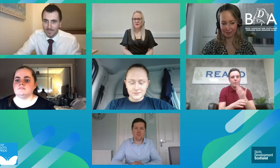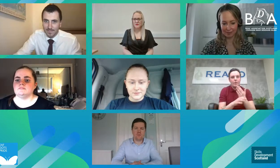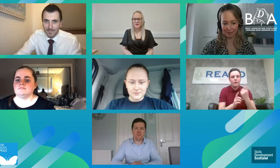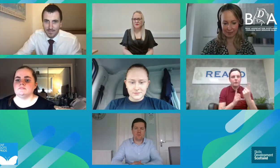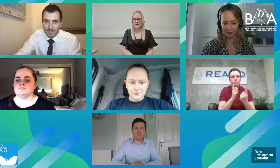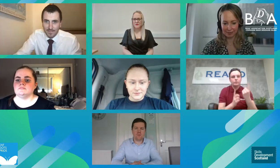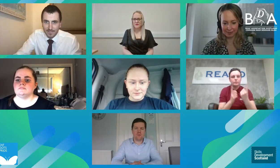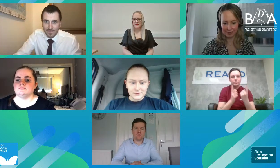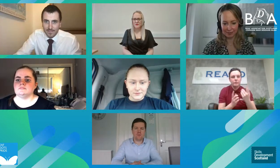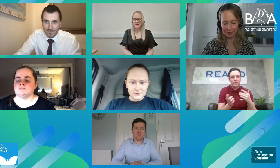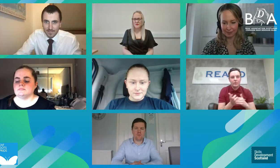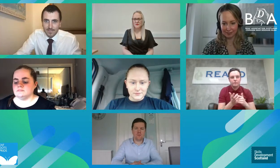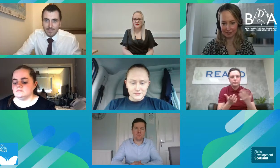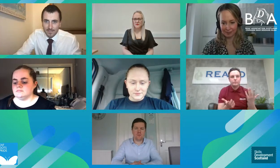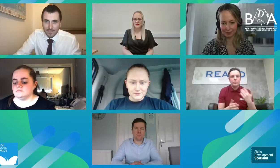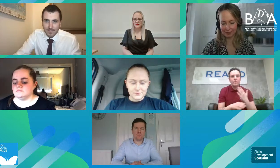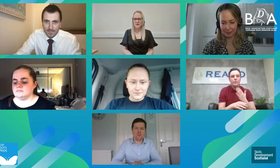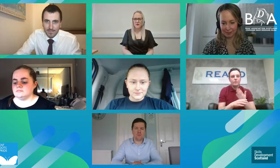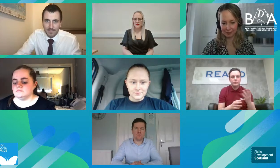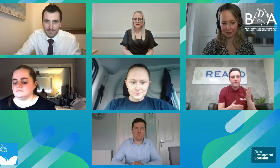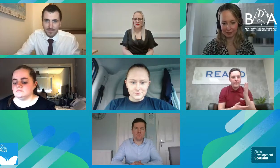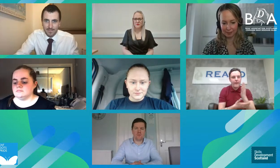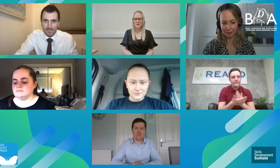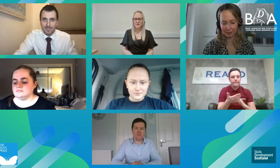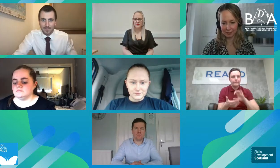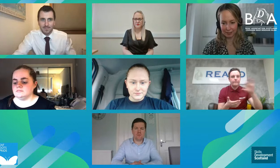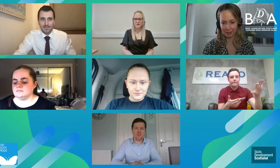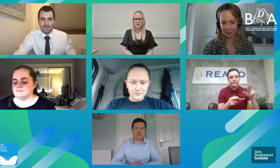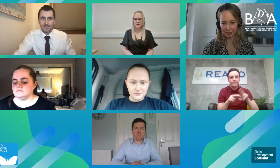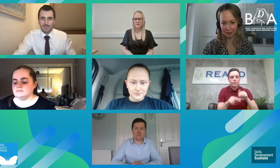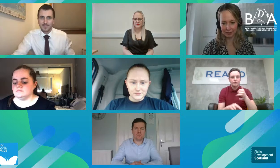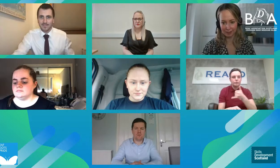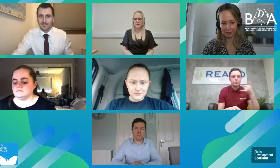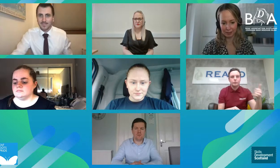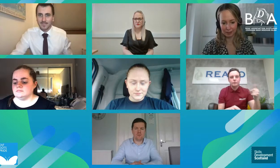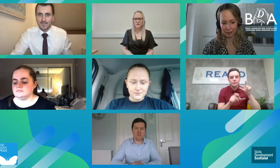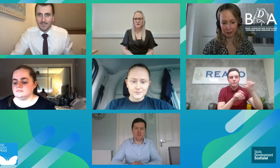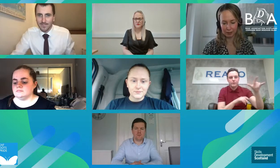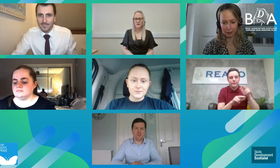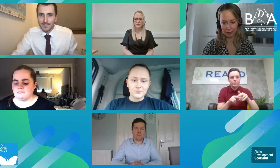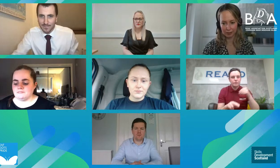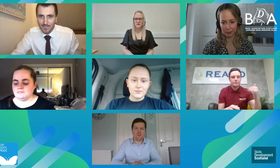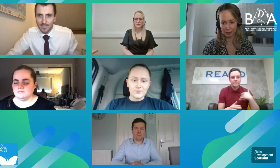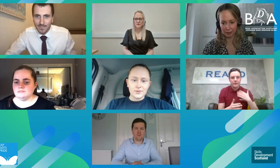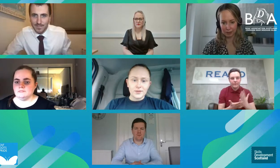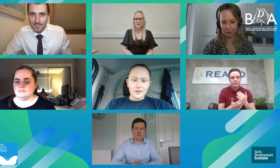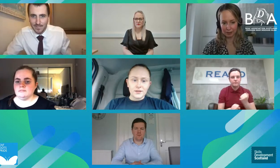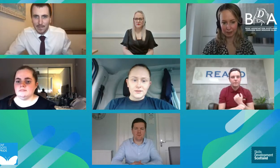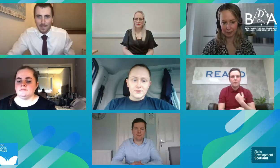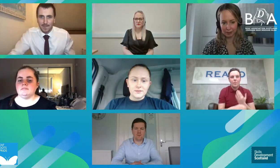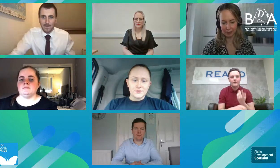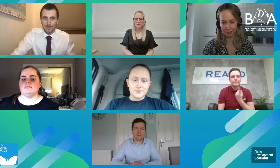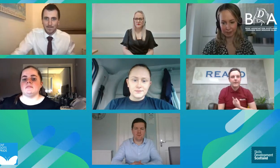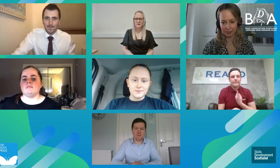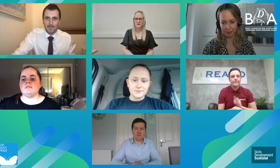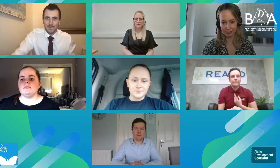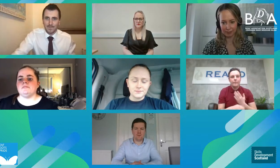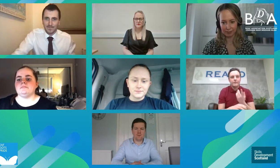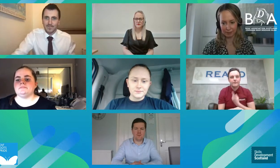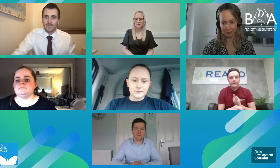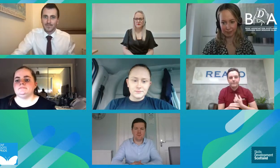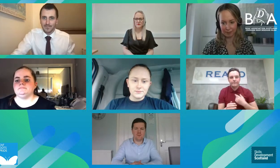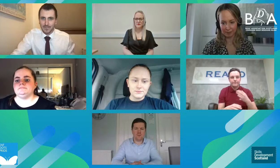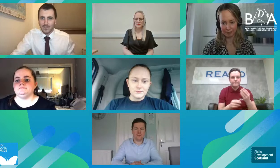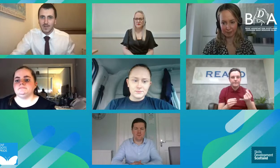COVID, we used to work alongside each other, and obviously we never had to consider any of this. But then for a